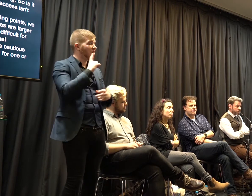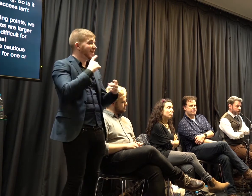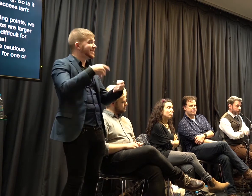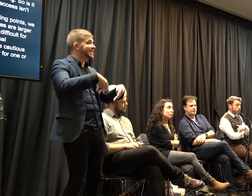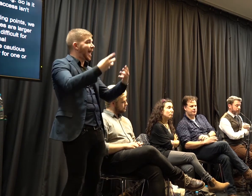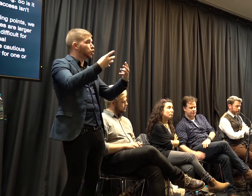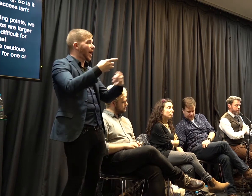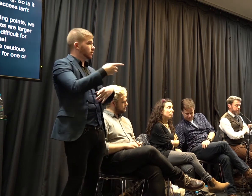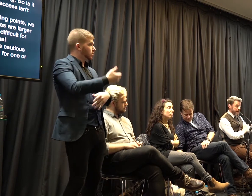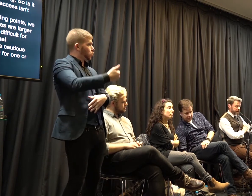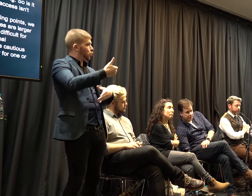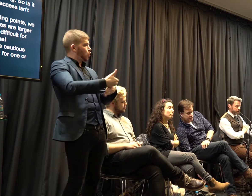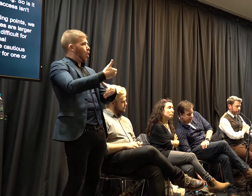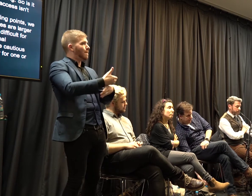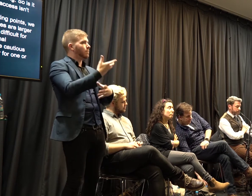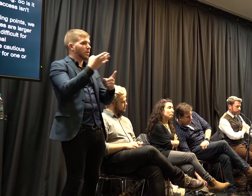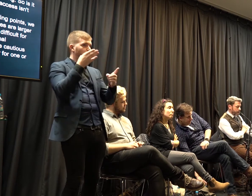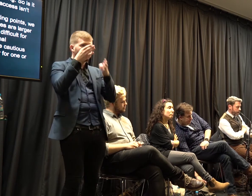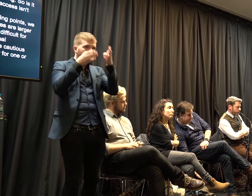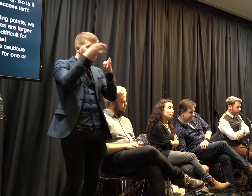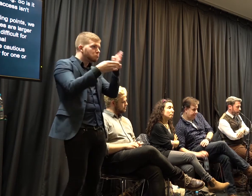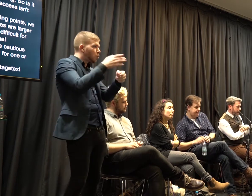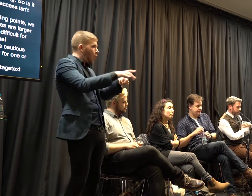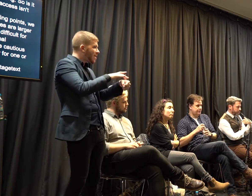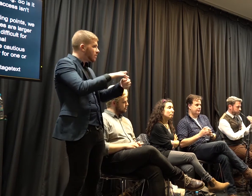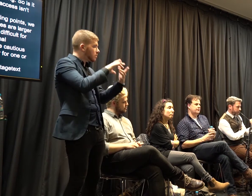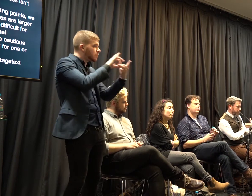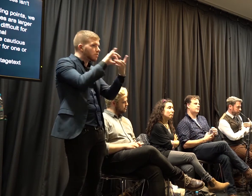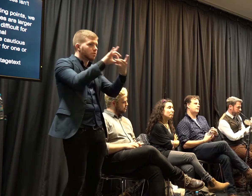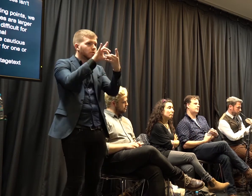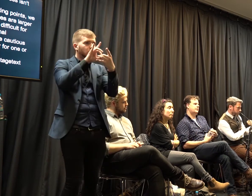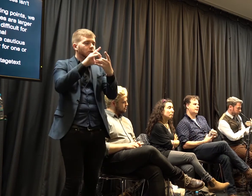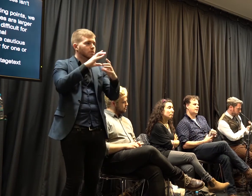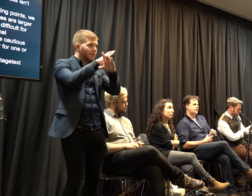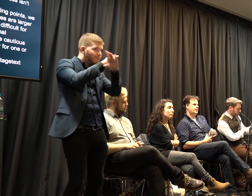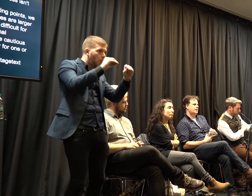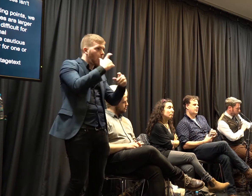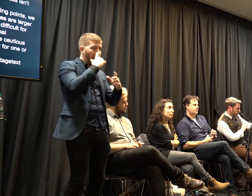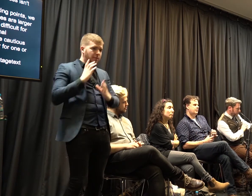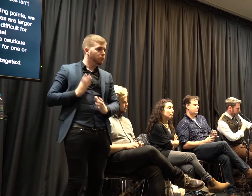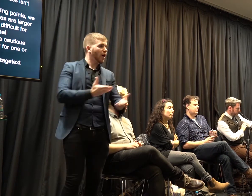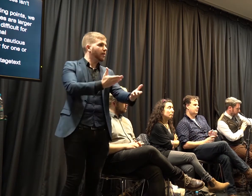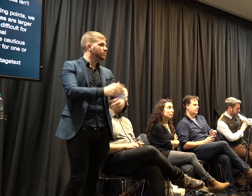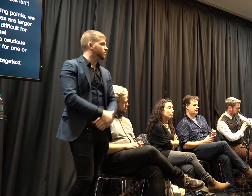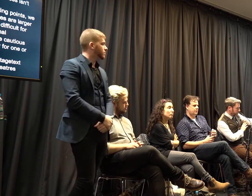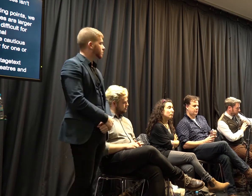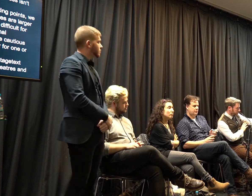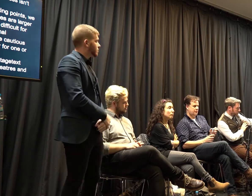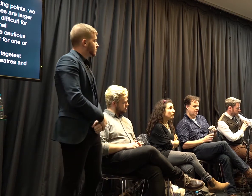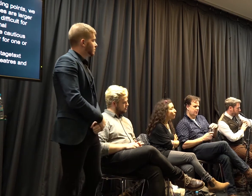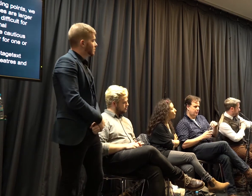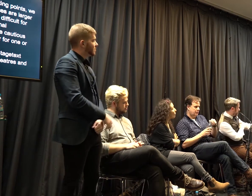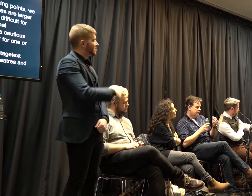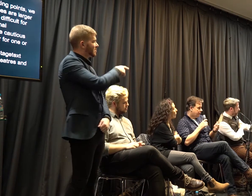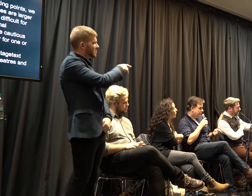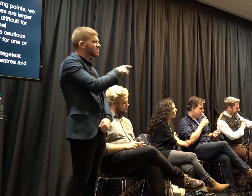good job of being actively going to the theatres and informing theatres about what they can do. 2 questions here. I'm going to start with this one.